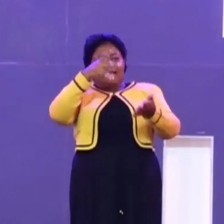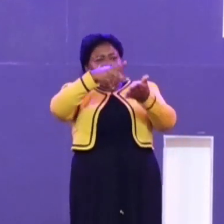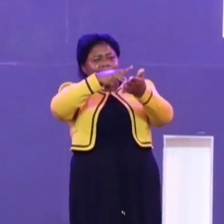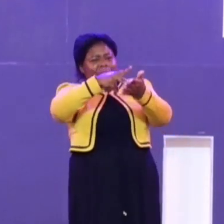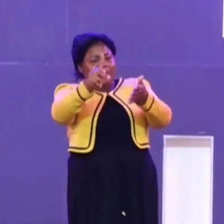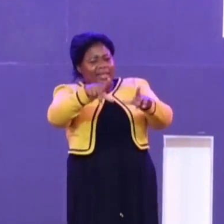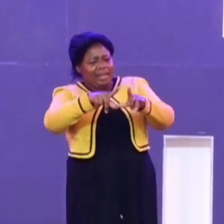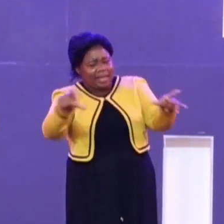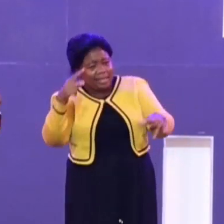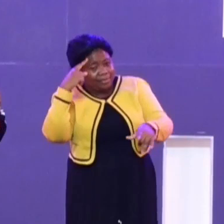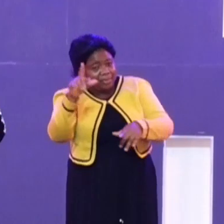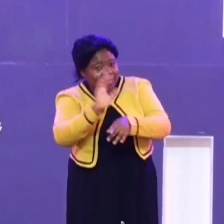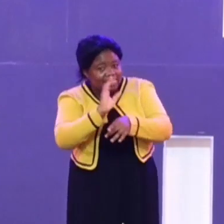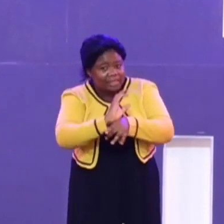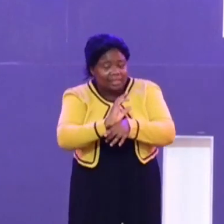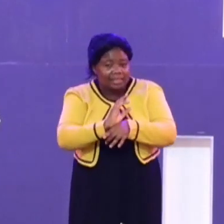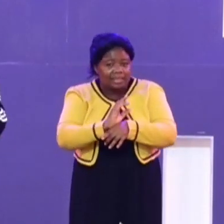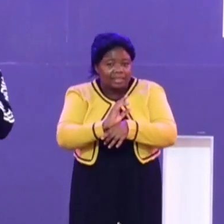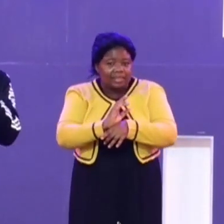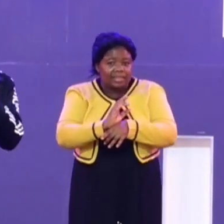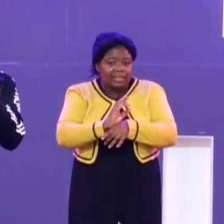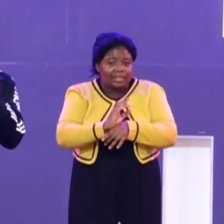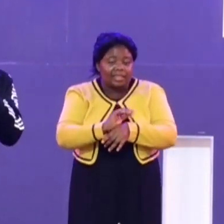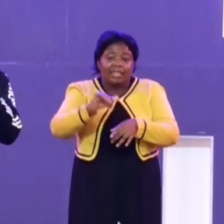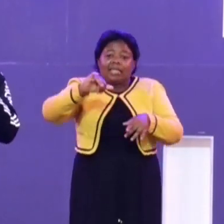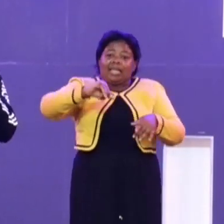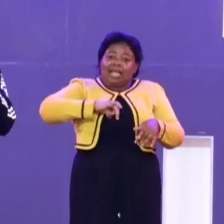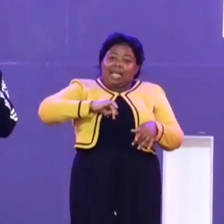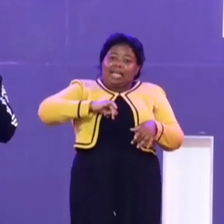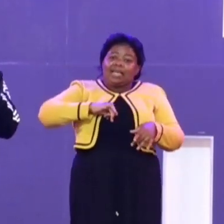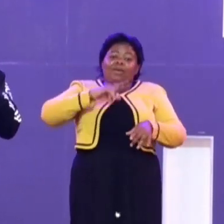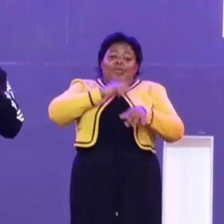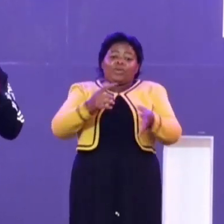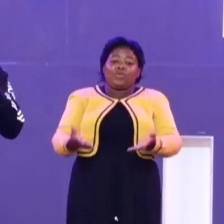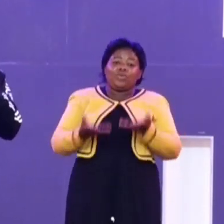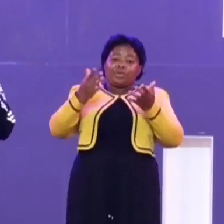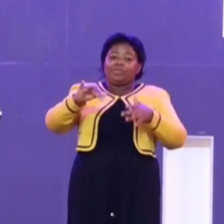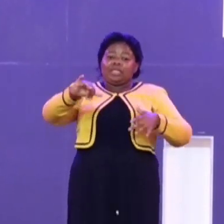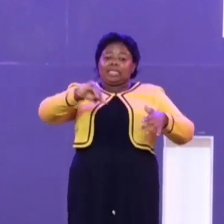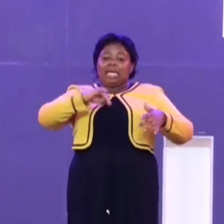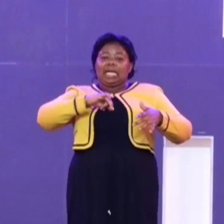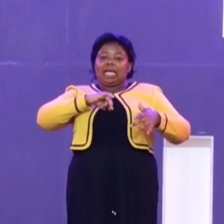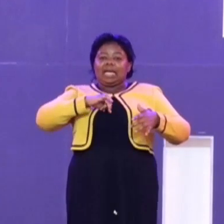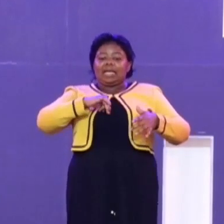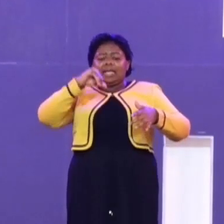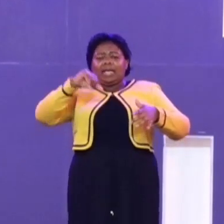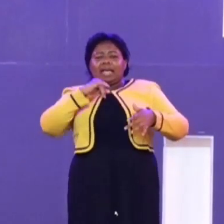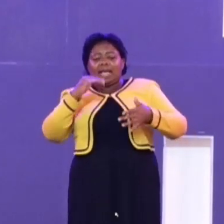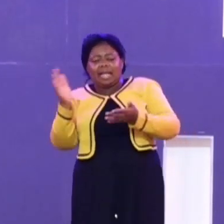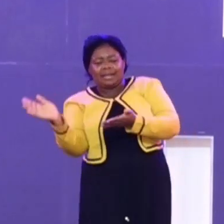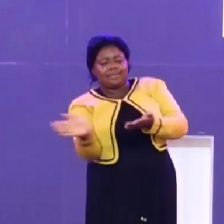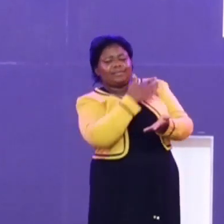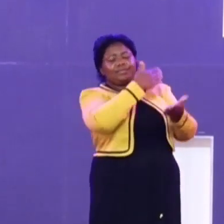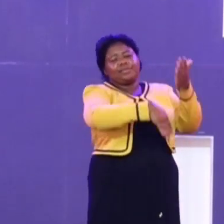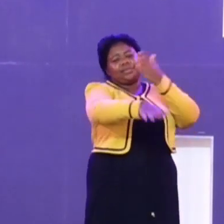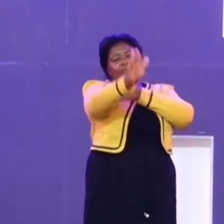for the church. Etake lyo naligulire kanisa. Because I the moment you raise I takes away God. Kubanga nomalo